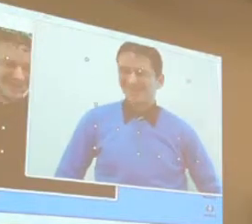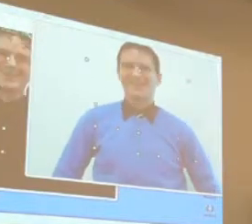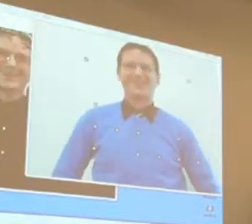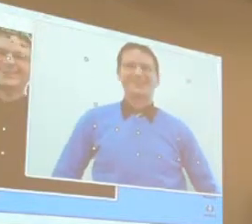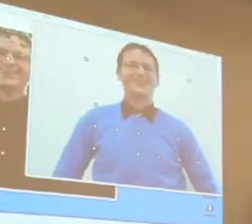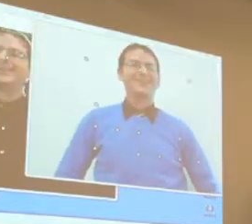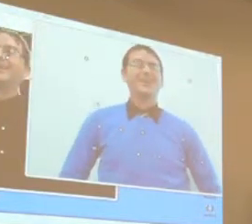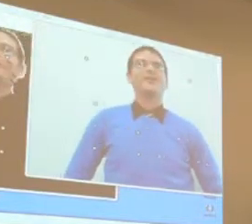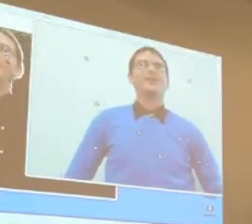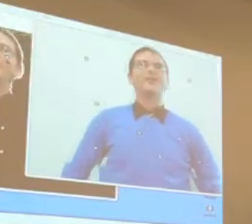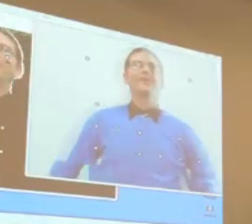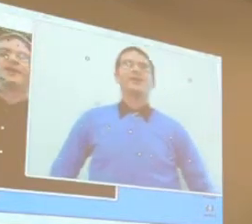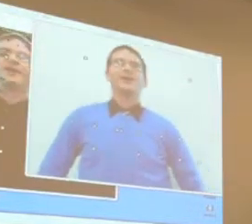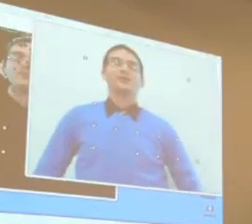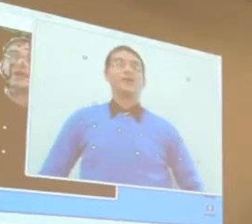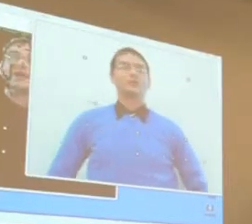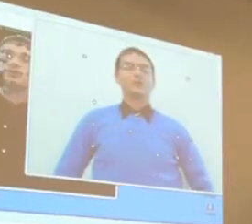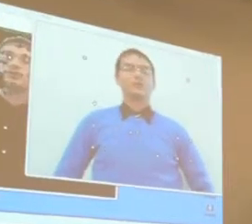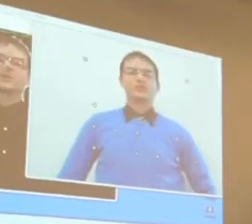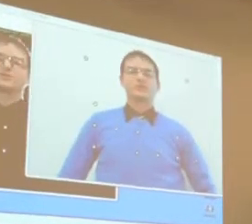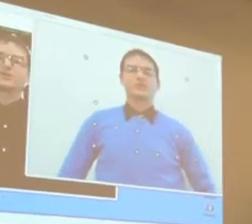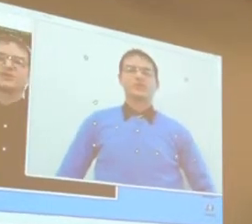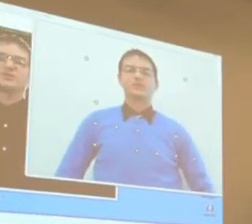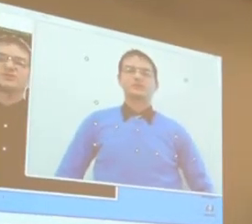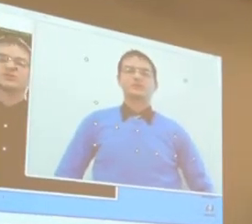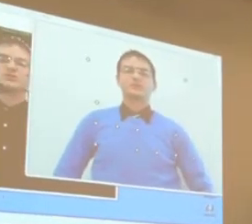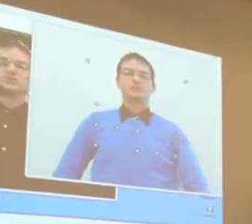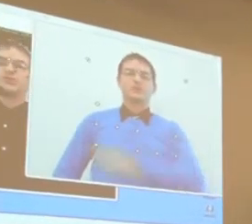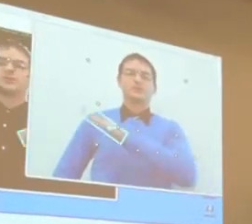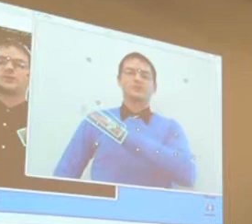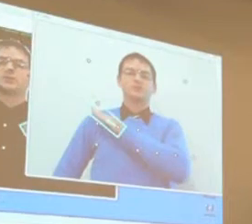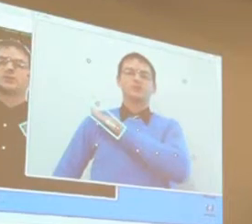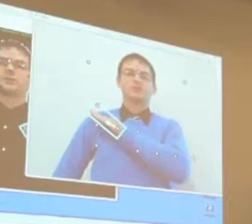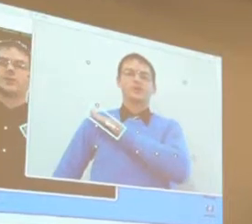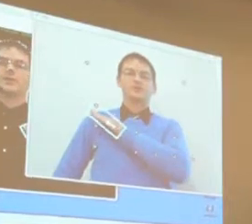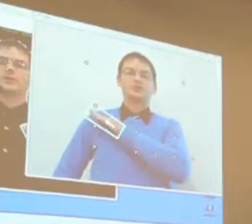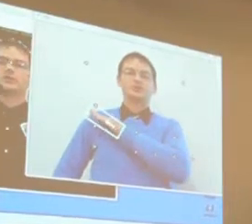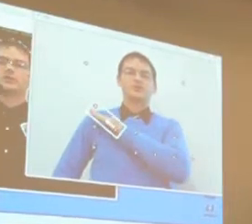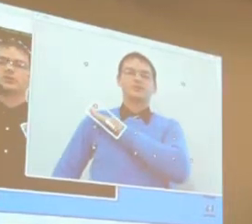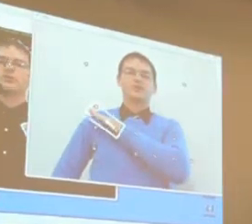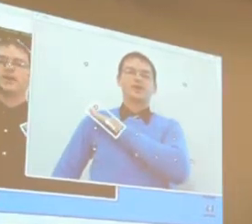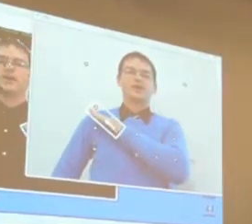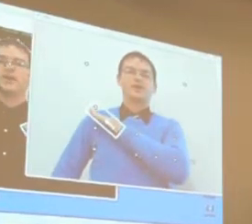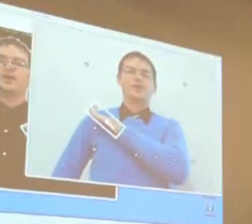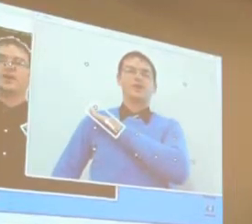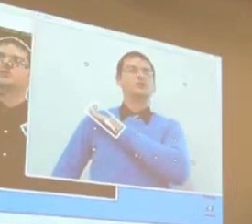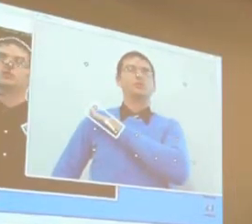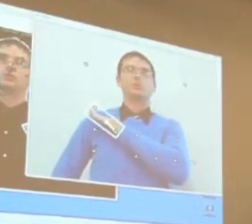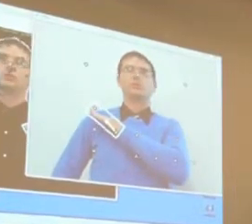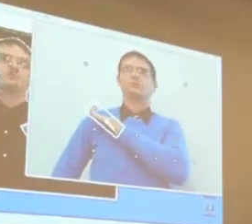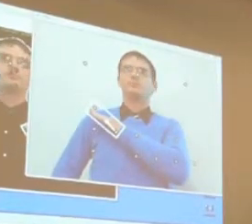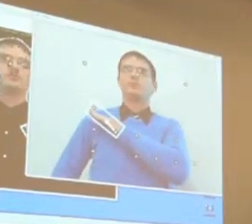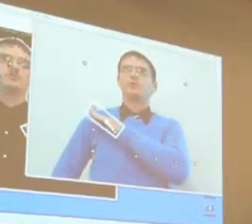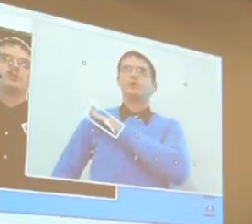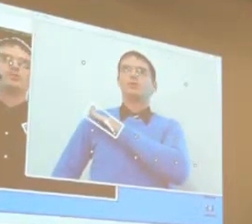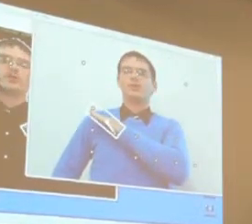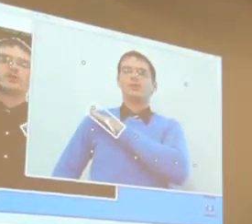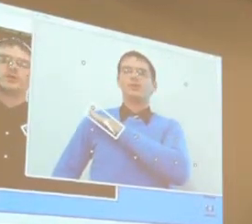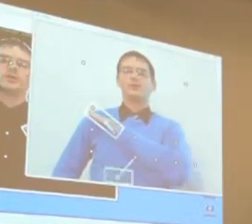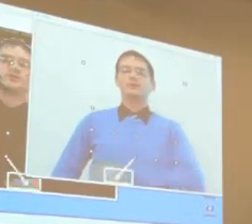there are uh less obvious signs so if i was to do this then i imagine no one would know what it means until i've